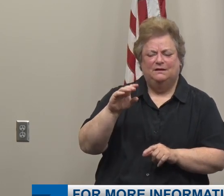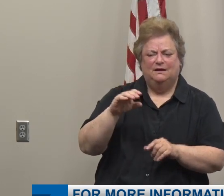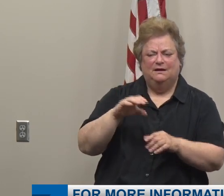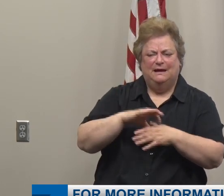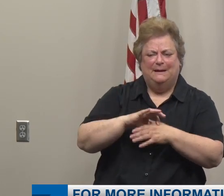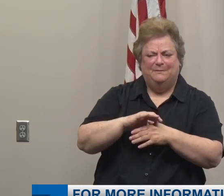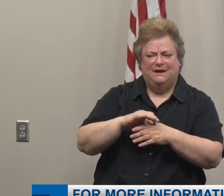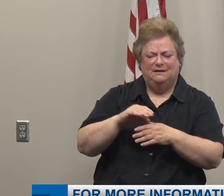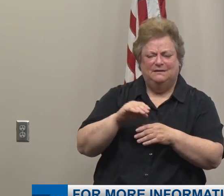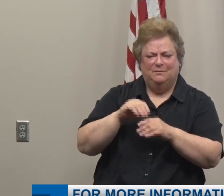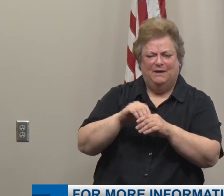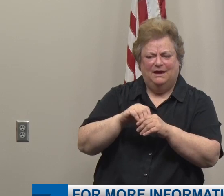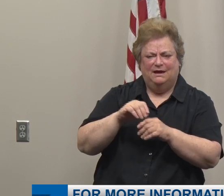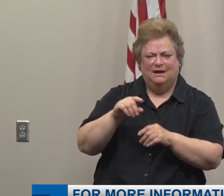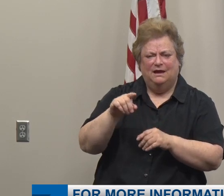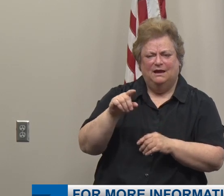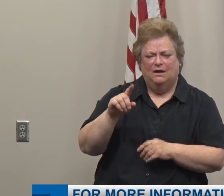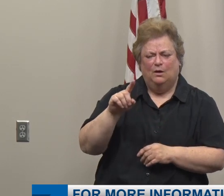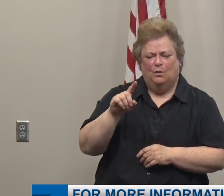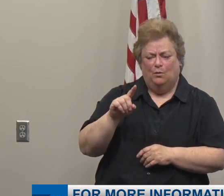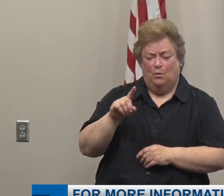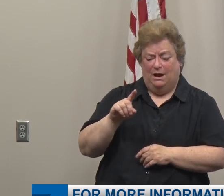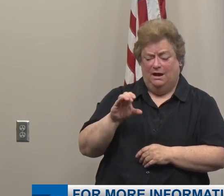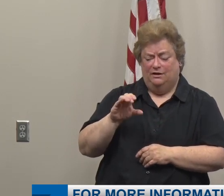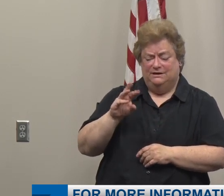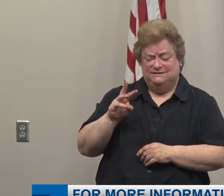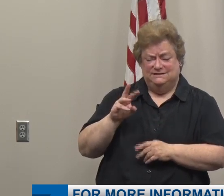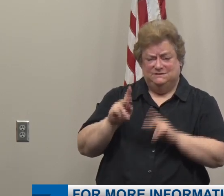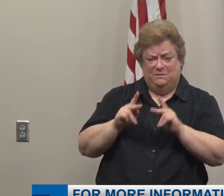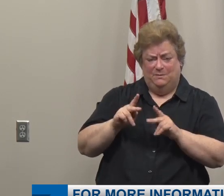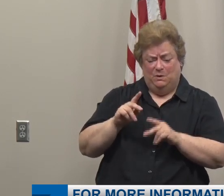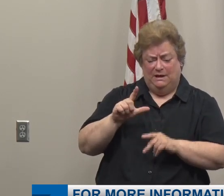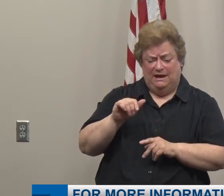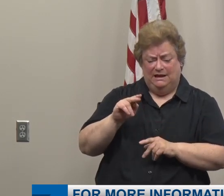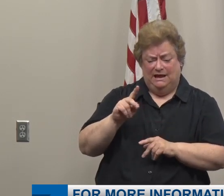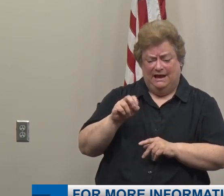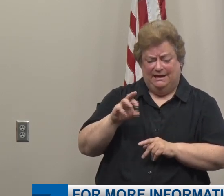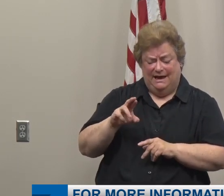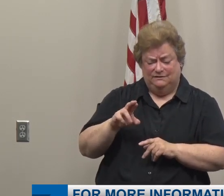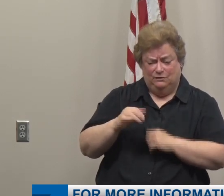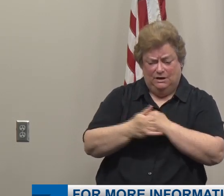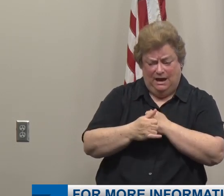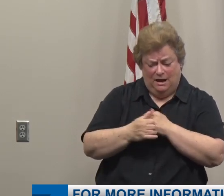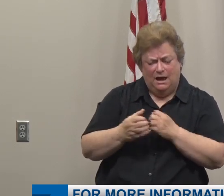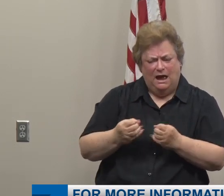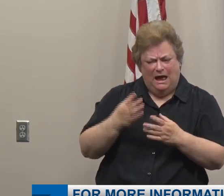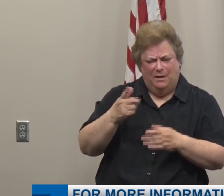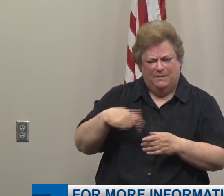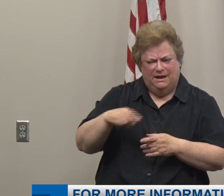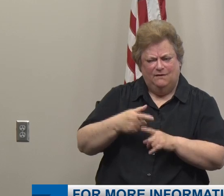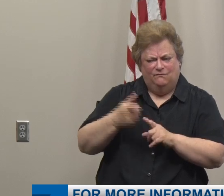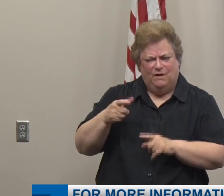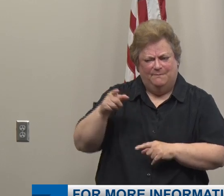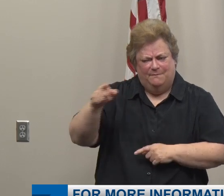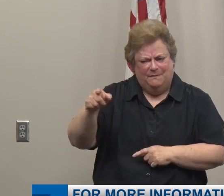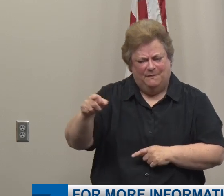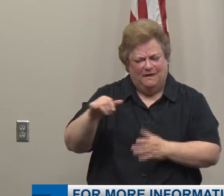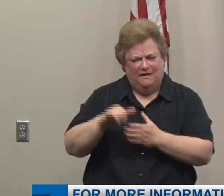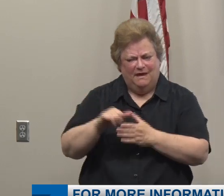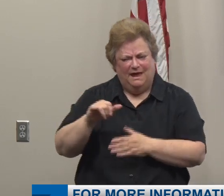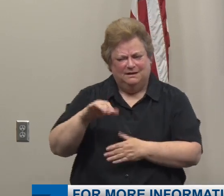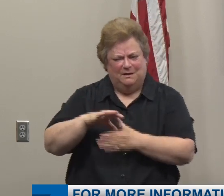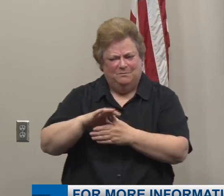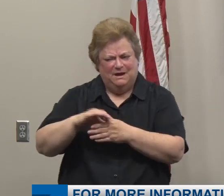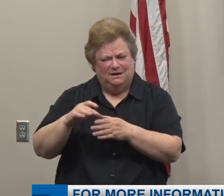the 106 in Lancaster County are tied to that or is it still one that you mentioned earlier this week you know